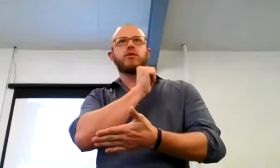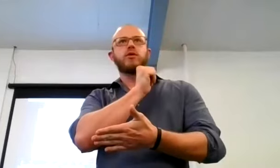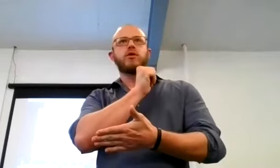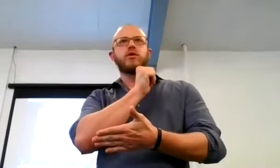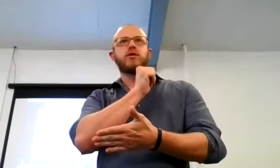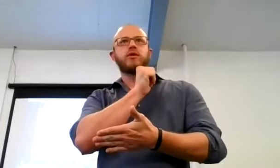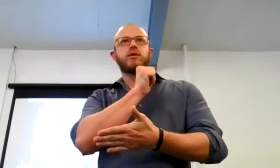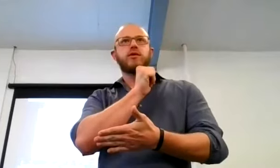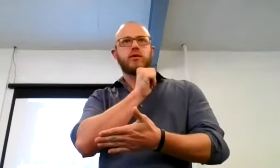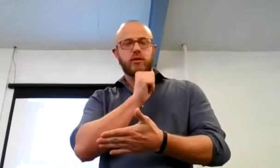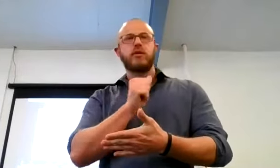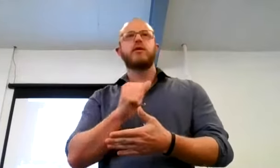with the University of Arizona.